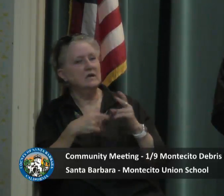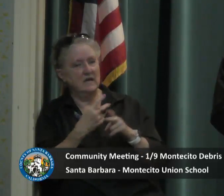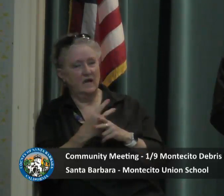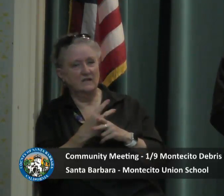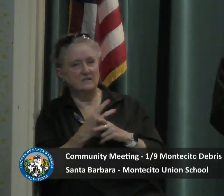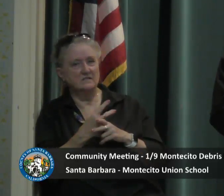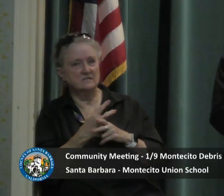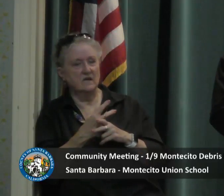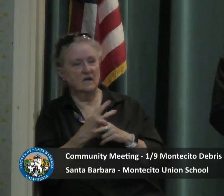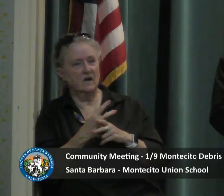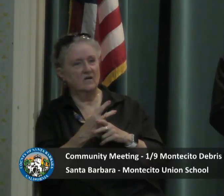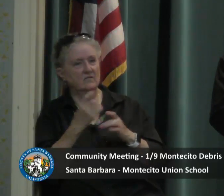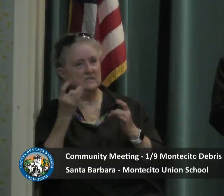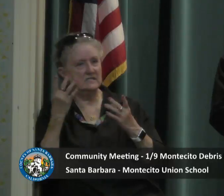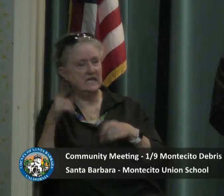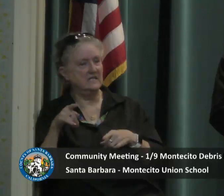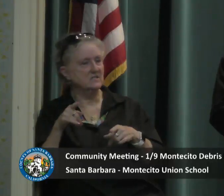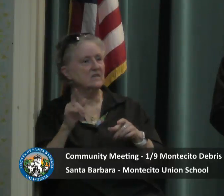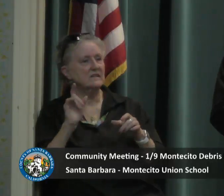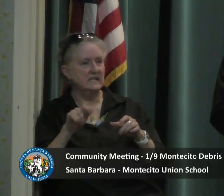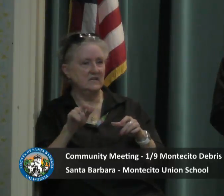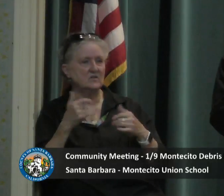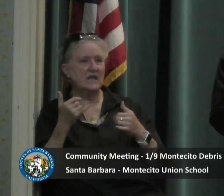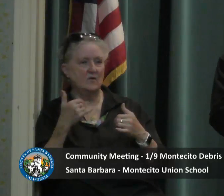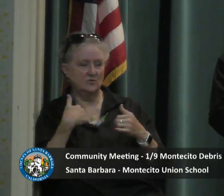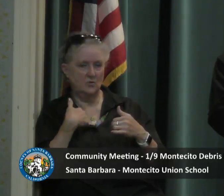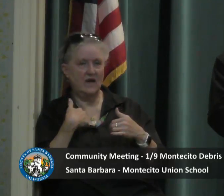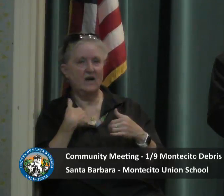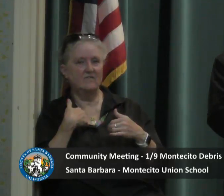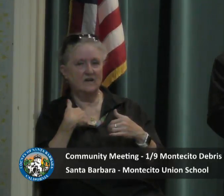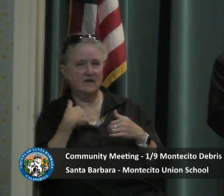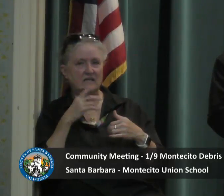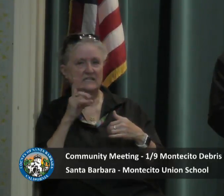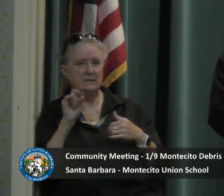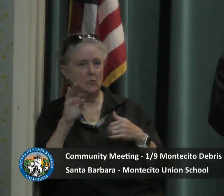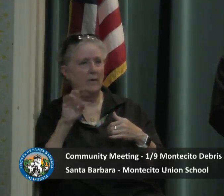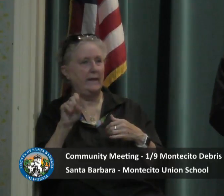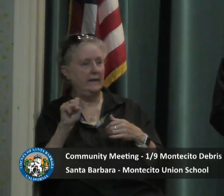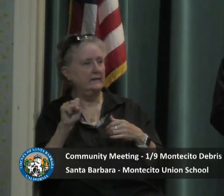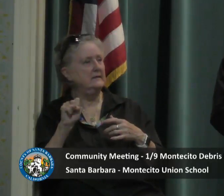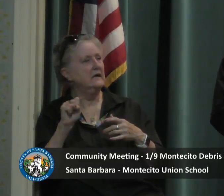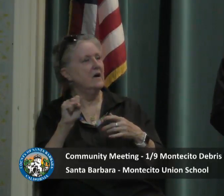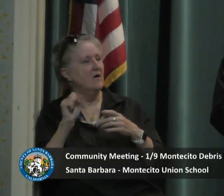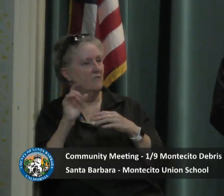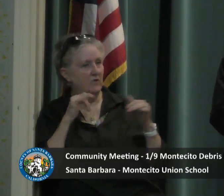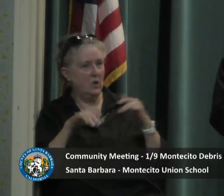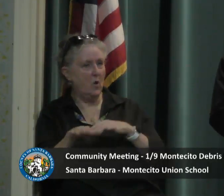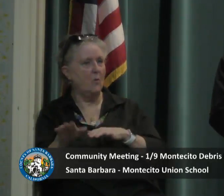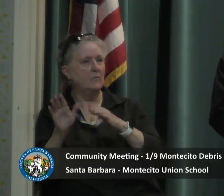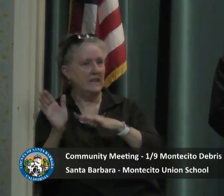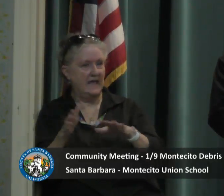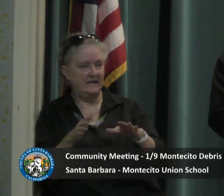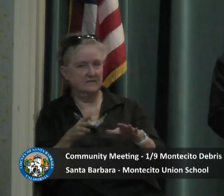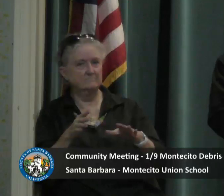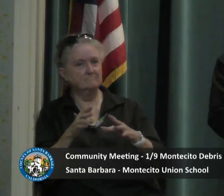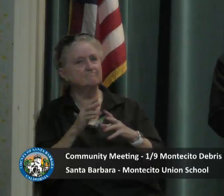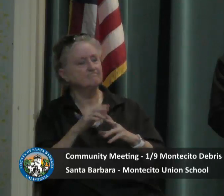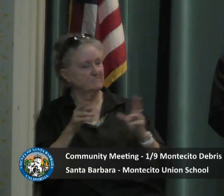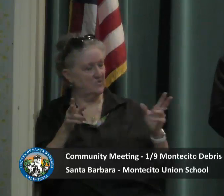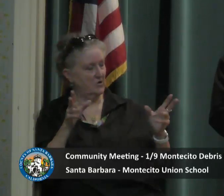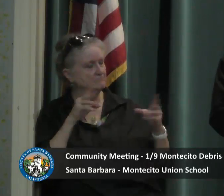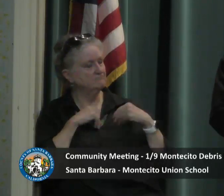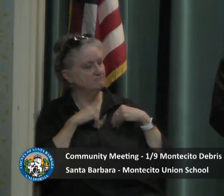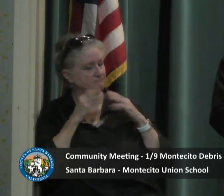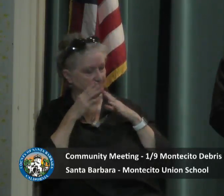of disasters, that they needed now to have a debris flow plan. And I'm happy to say that they were very receptive to it.